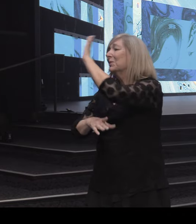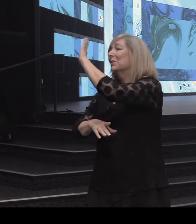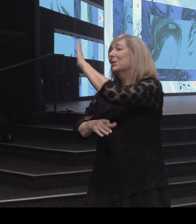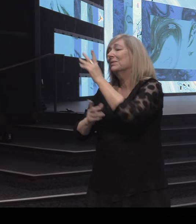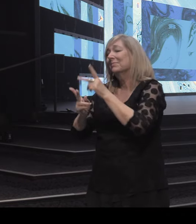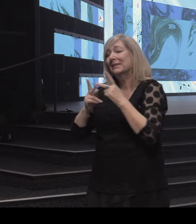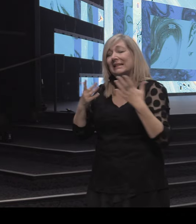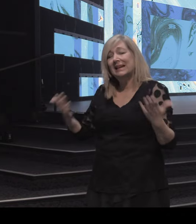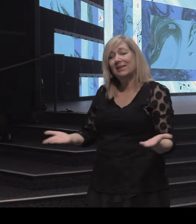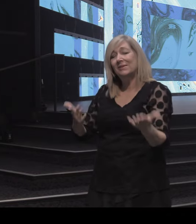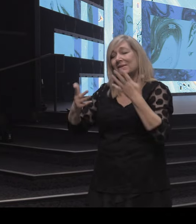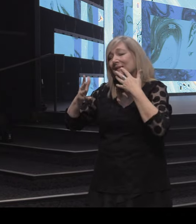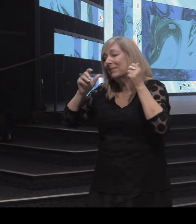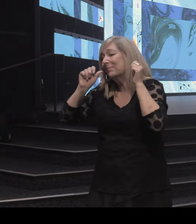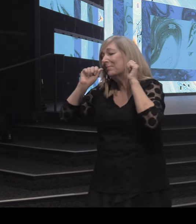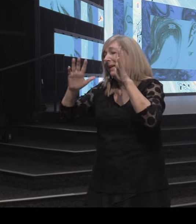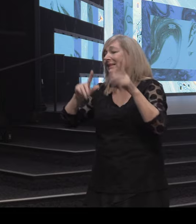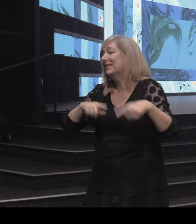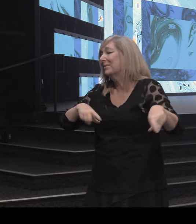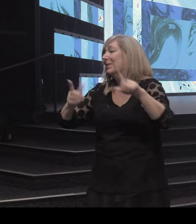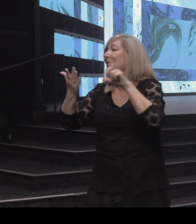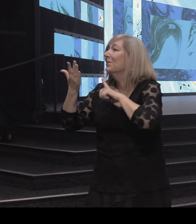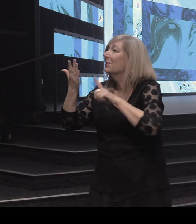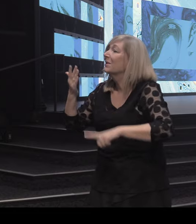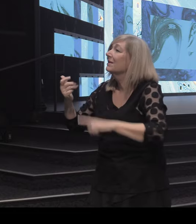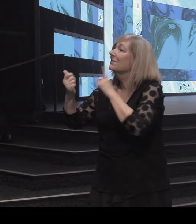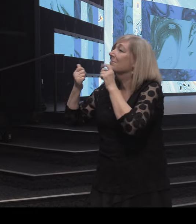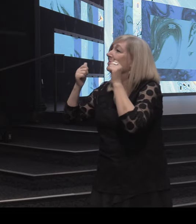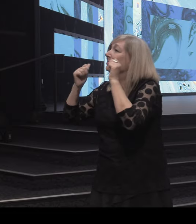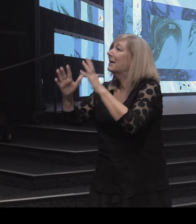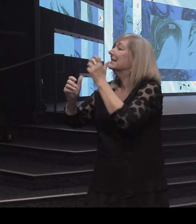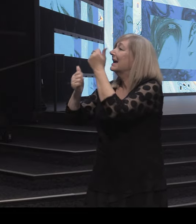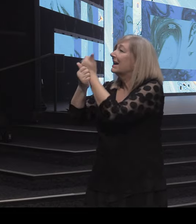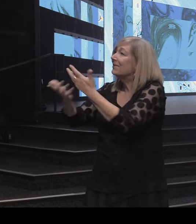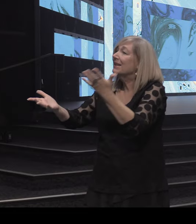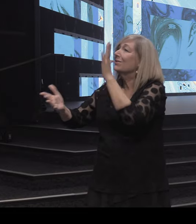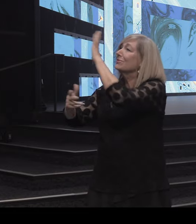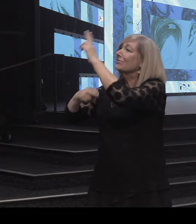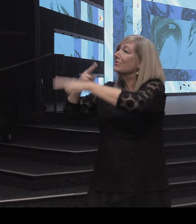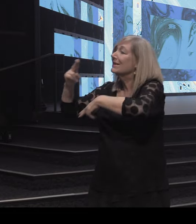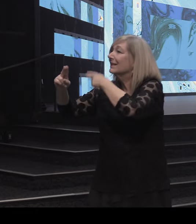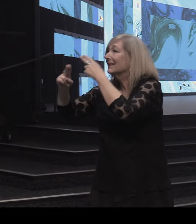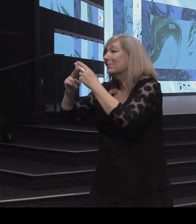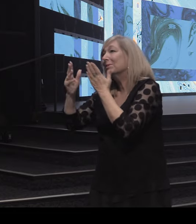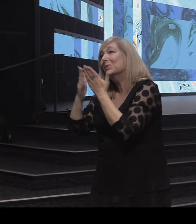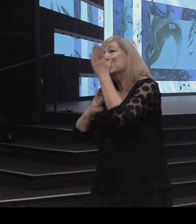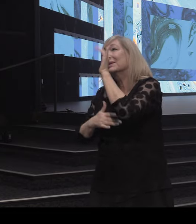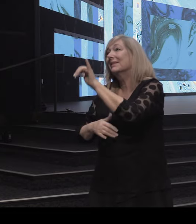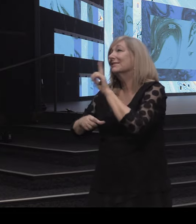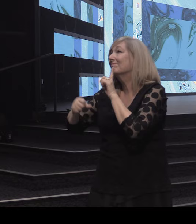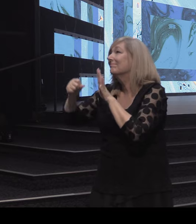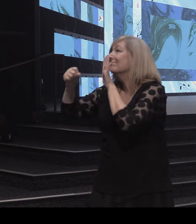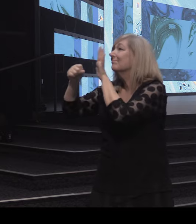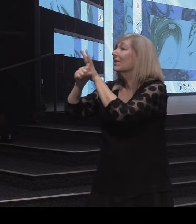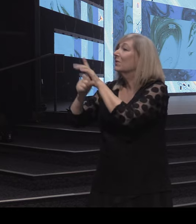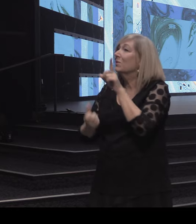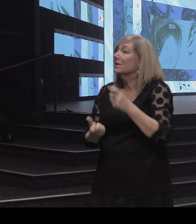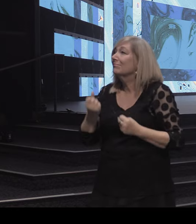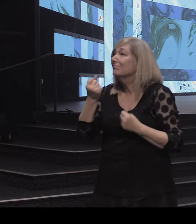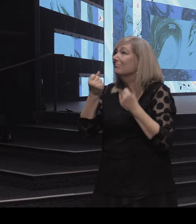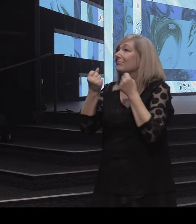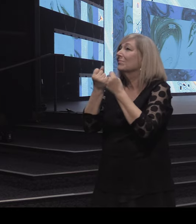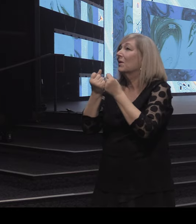Bless them, Lord. Bless their families. But more than anything, in Jesus' name, I pray that through this commitment of standing